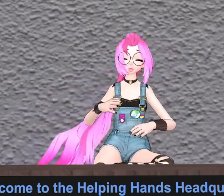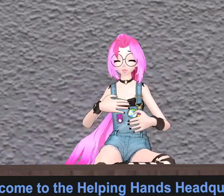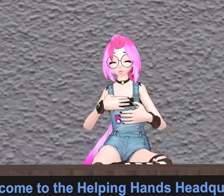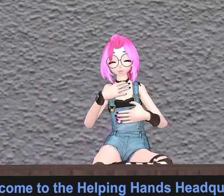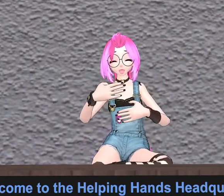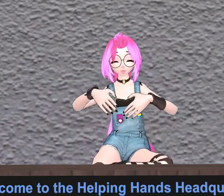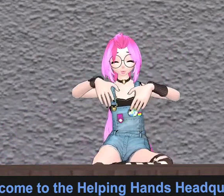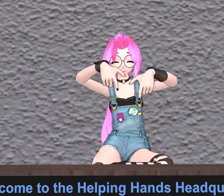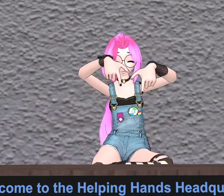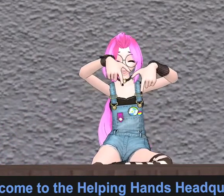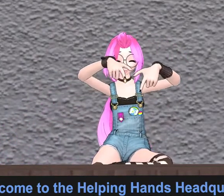okay, next sign,